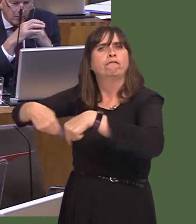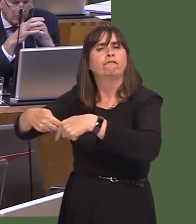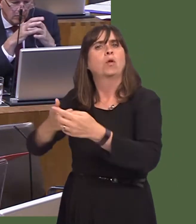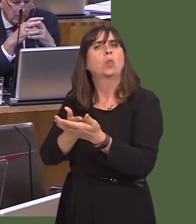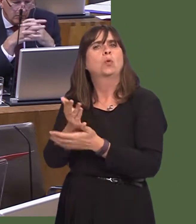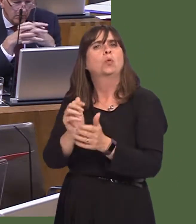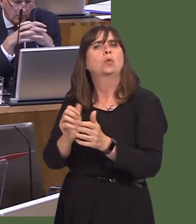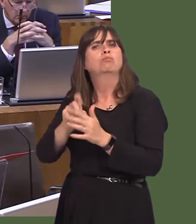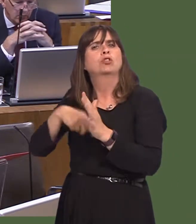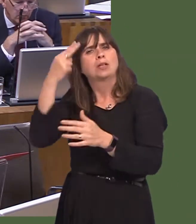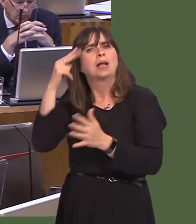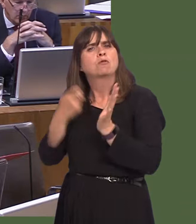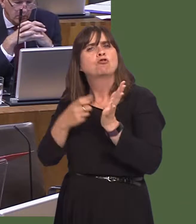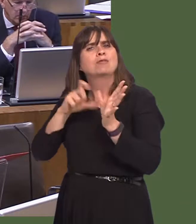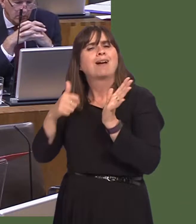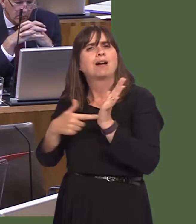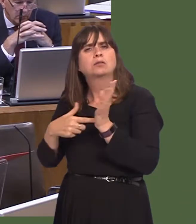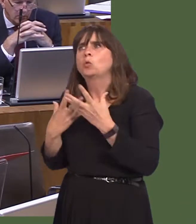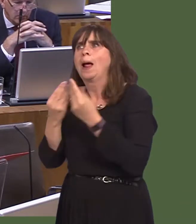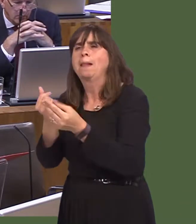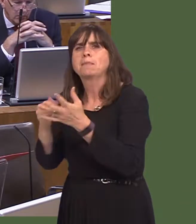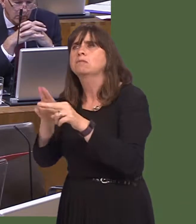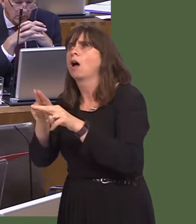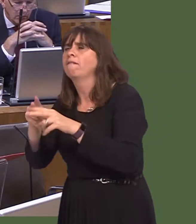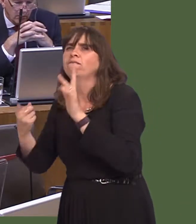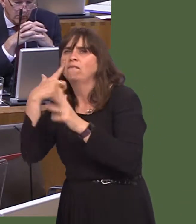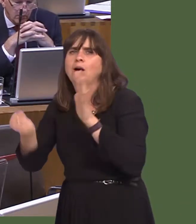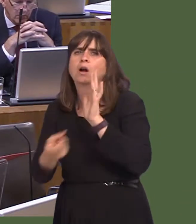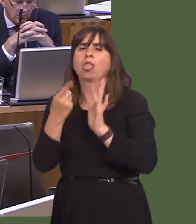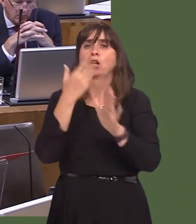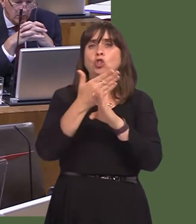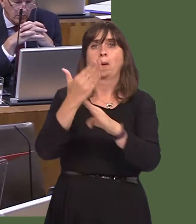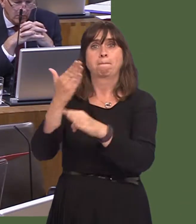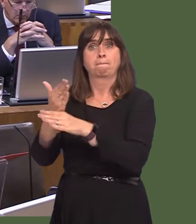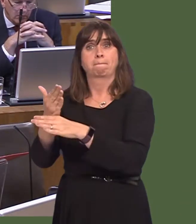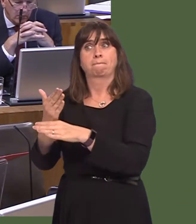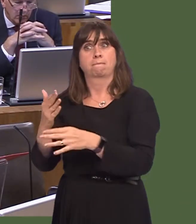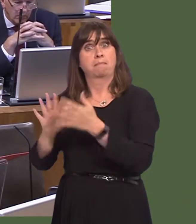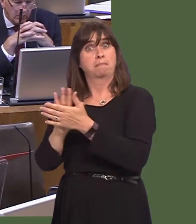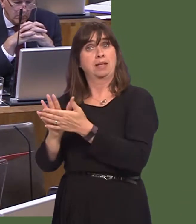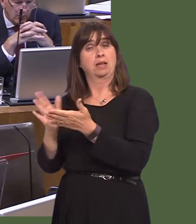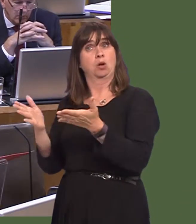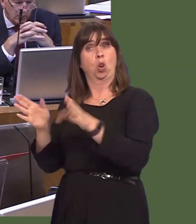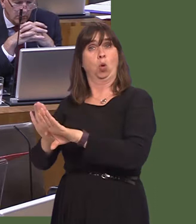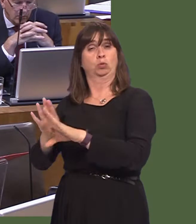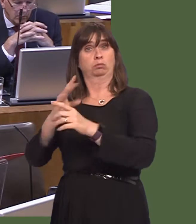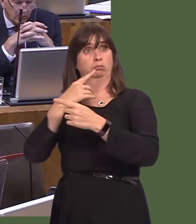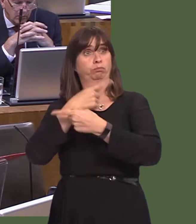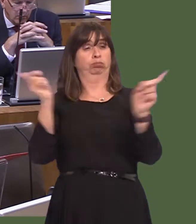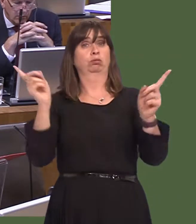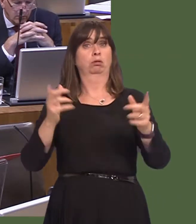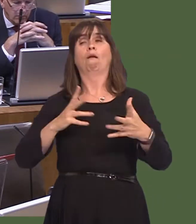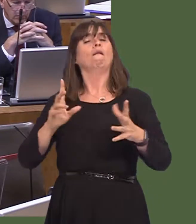REACT scheme, in order to help them to identify alternative sources of employment. It isn't always the case that where closures are announced or proposed, because it